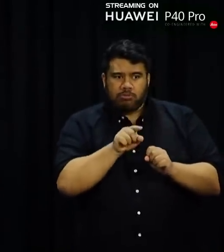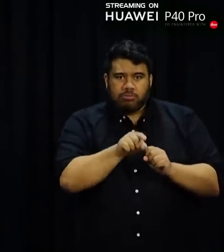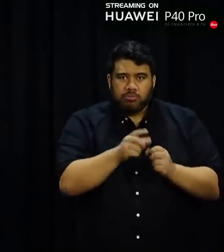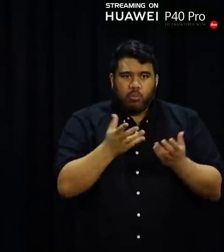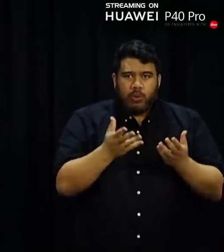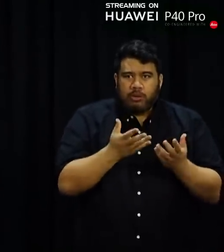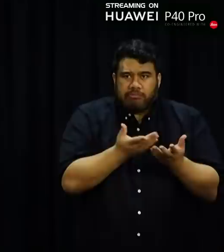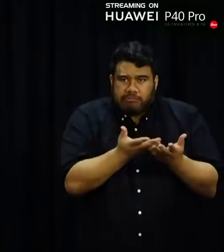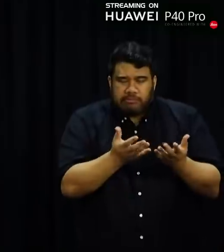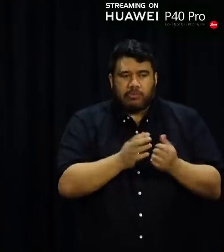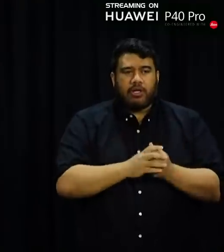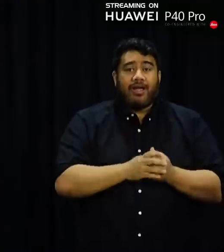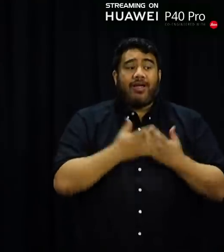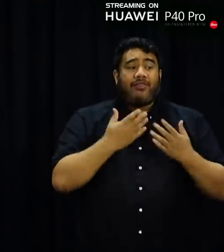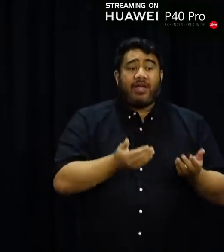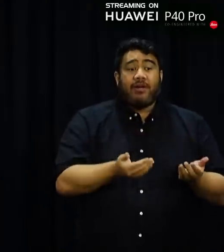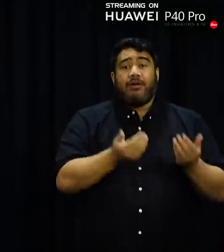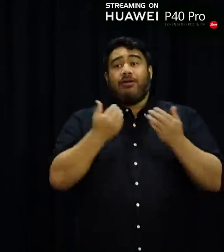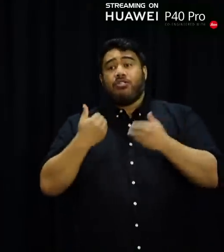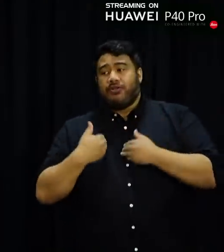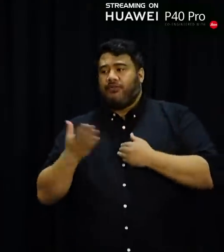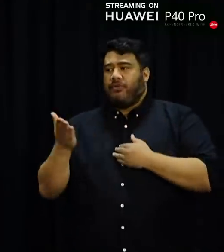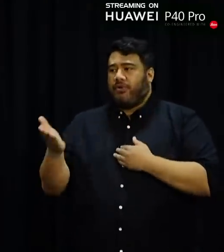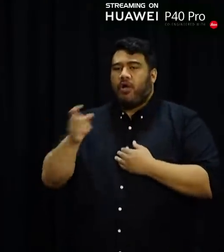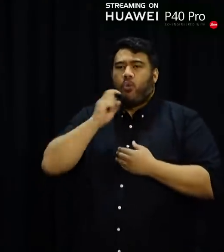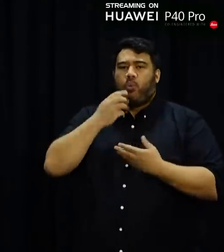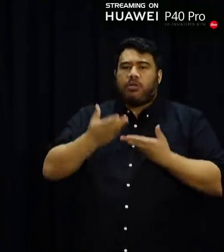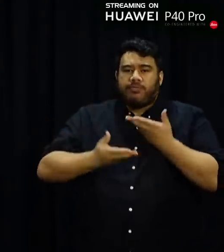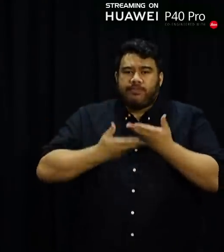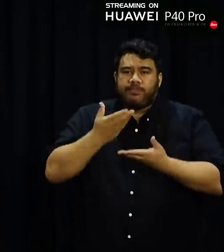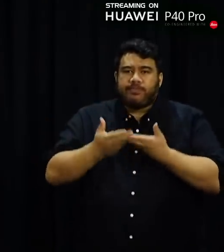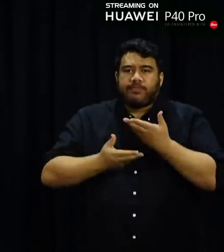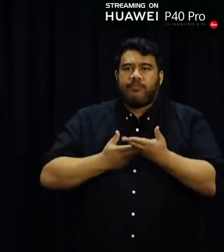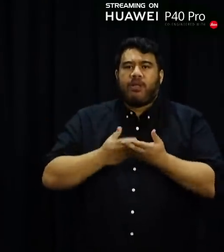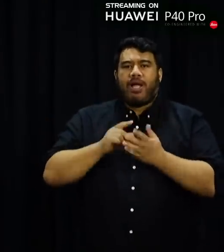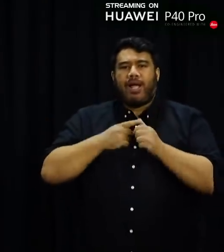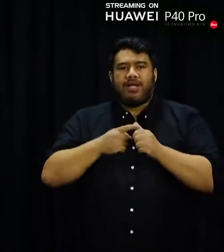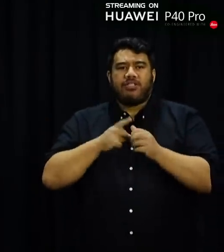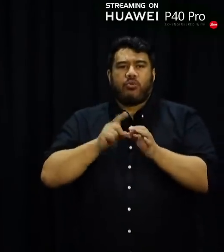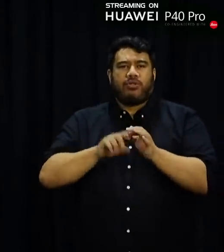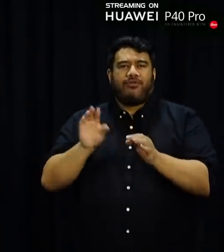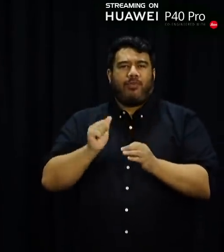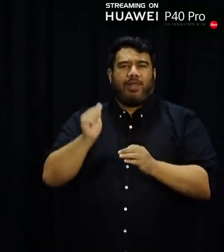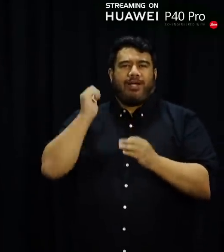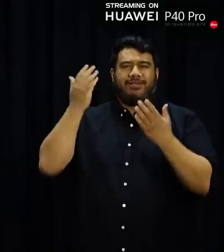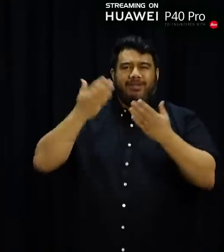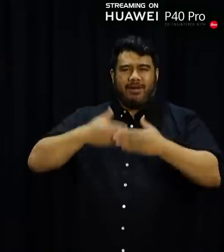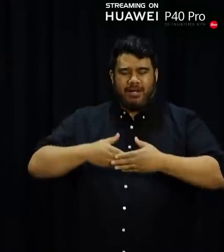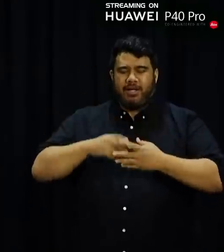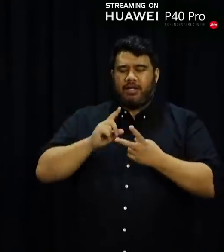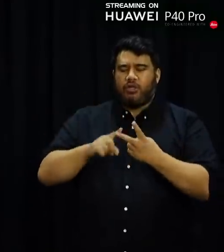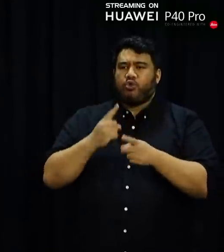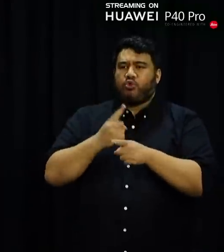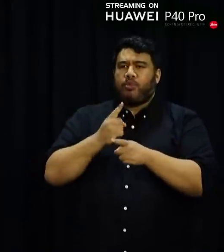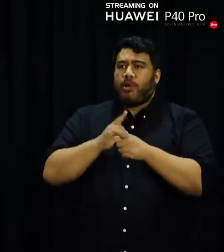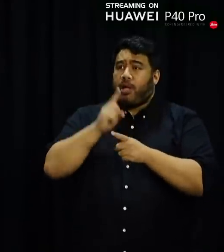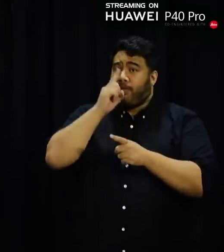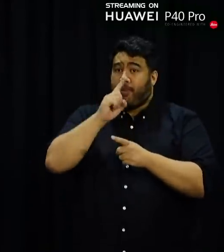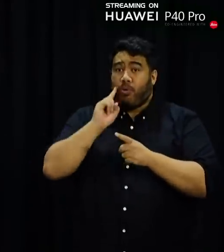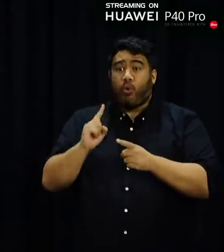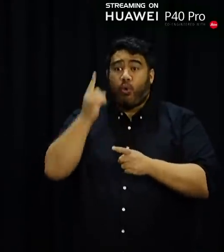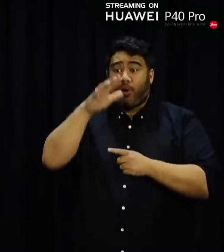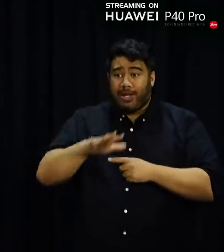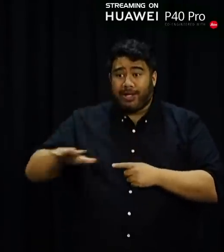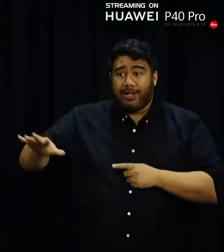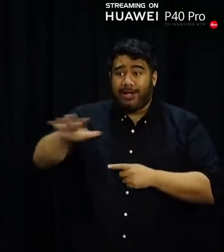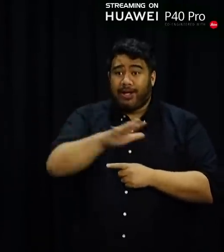up overnight, just to make sure that we're reminding people of the expectations of those in Auckland and everyone across the rest